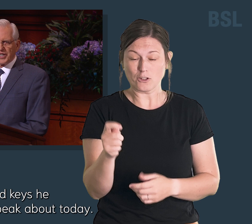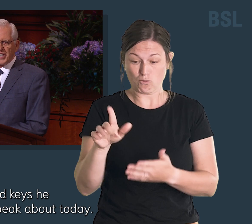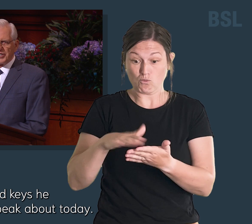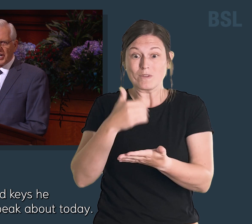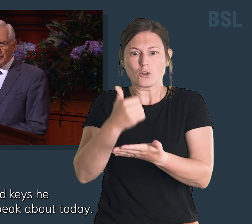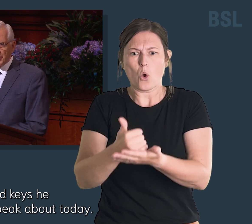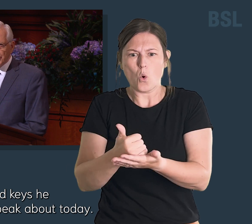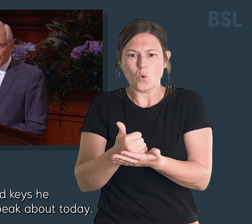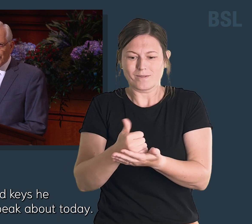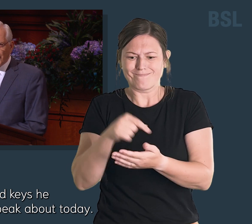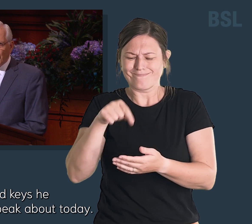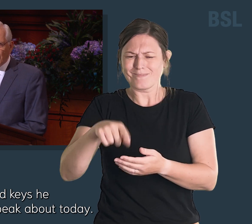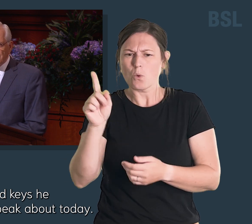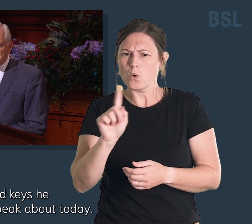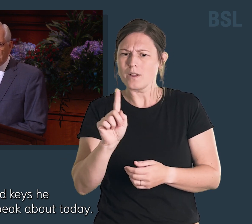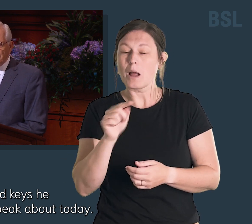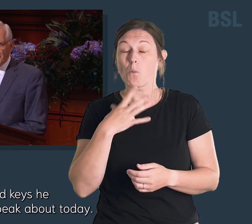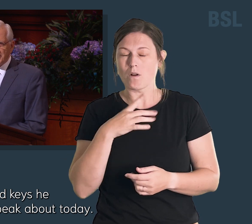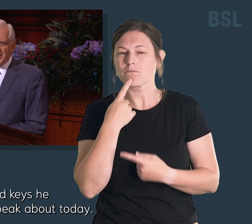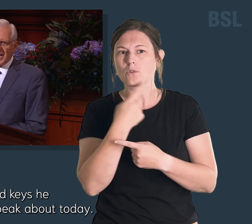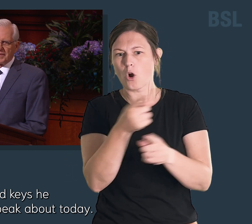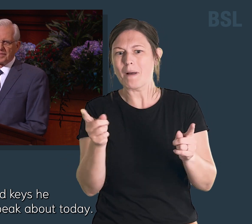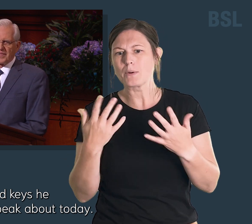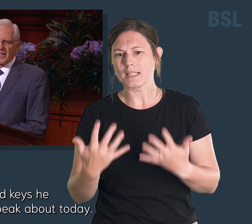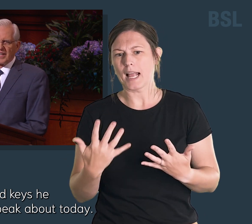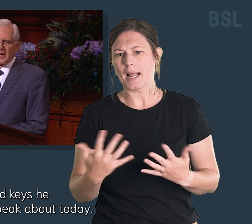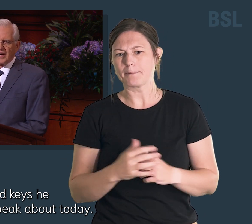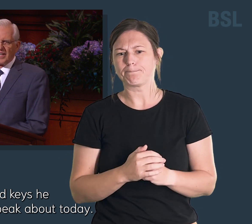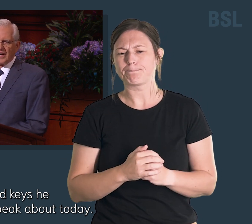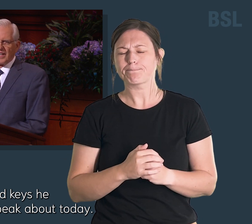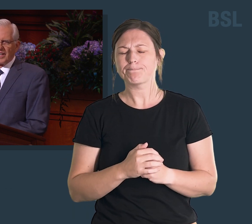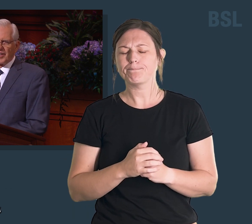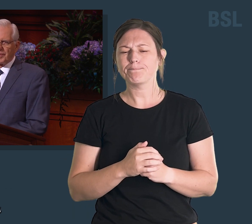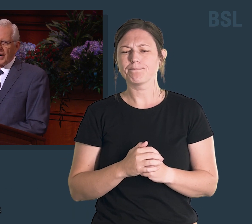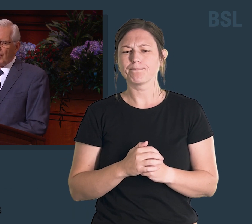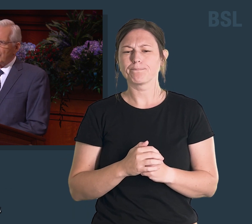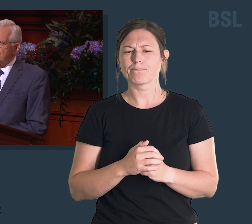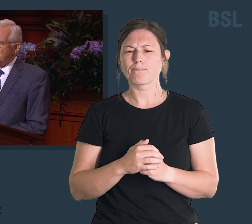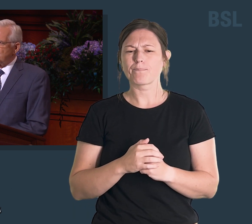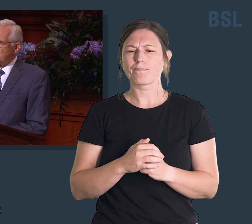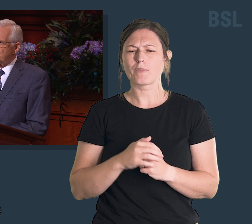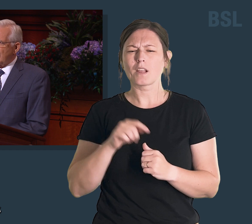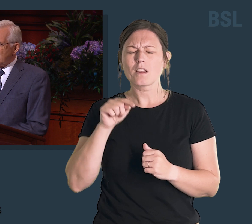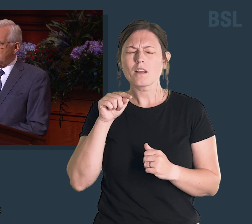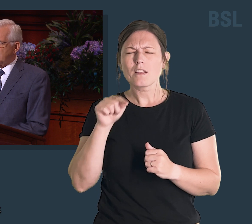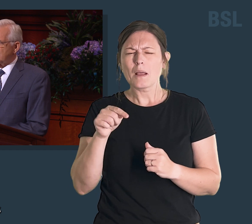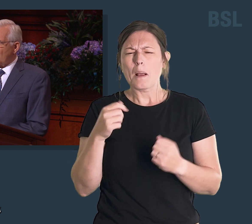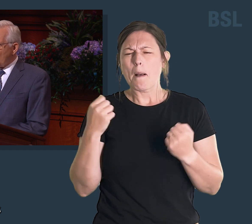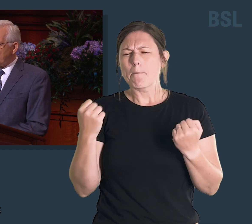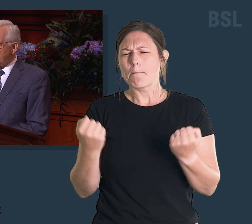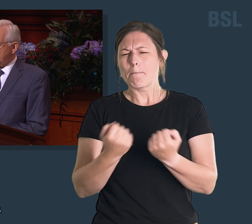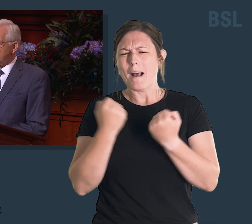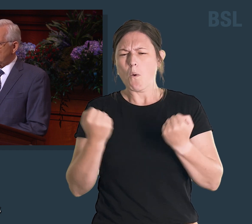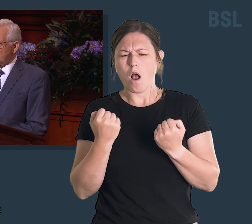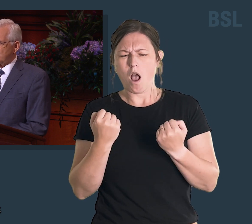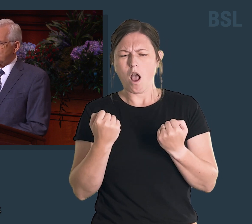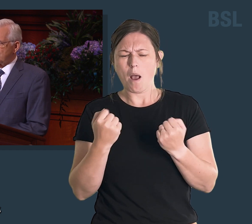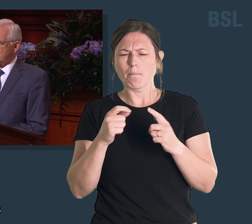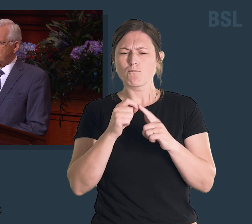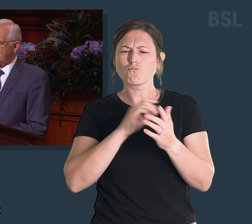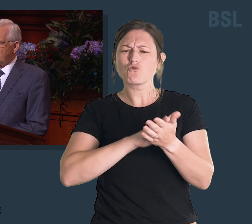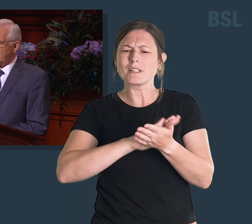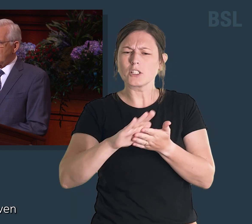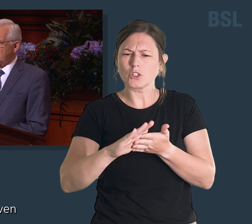authority and keys he restored that I want to speak about today. The power to validate all priesthood